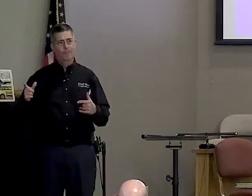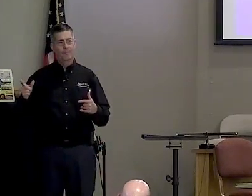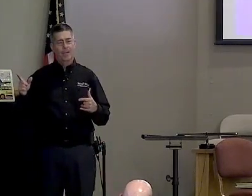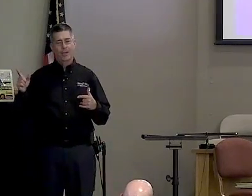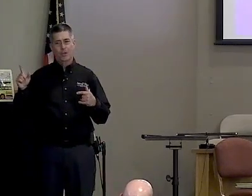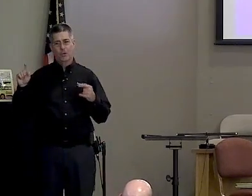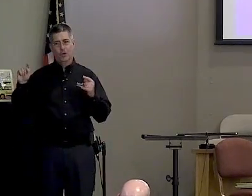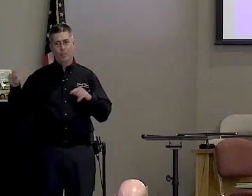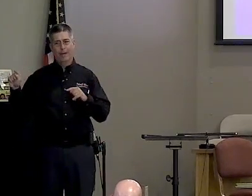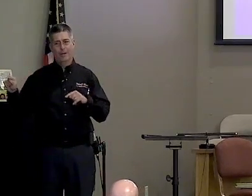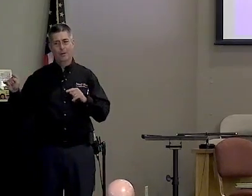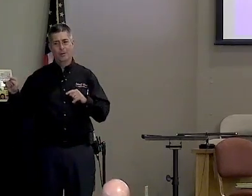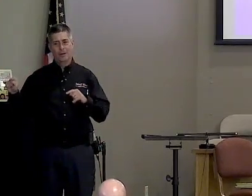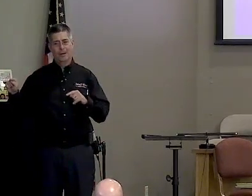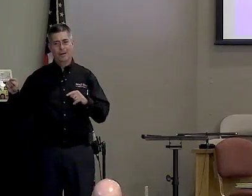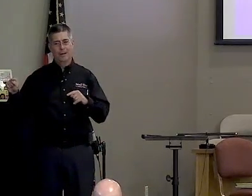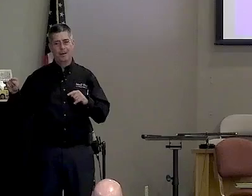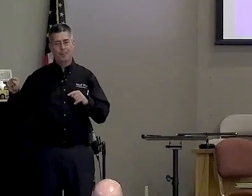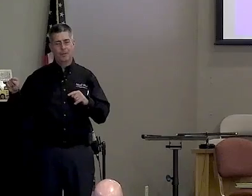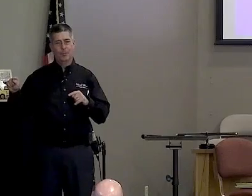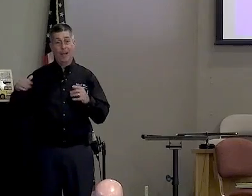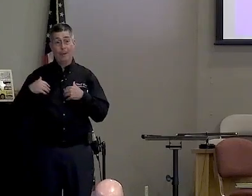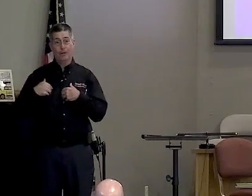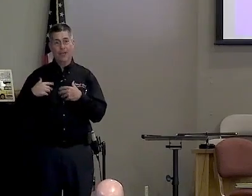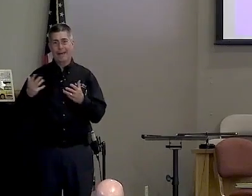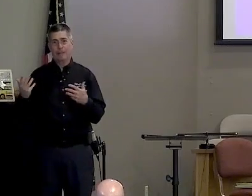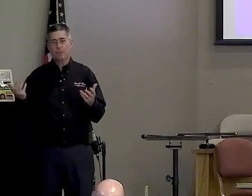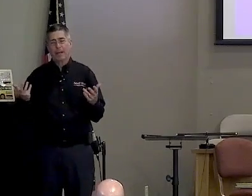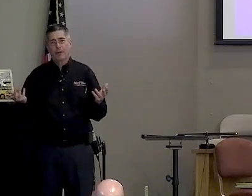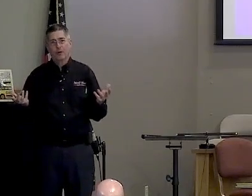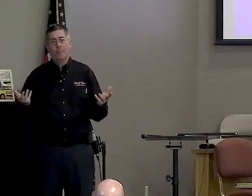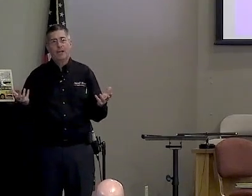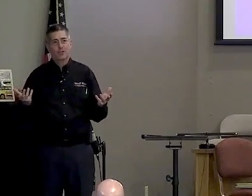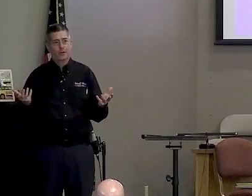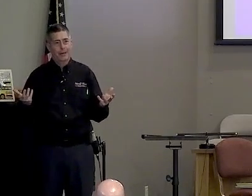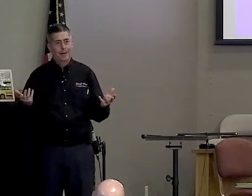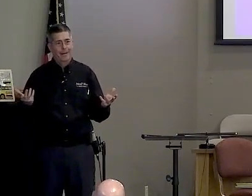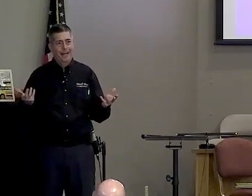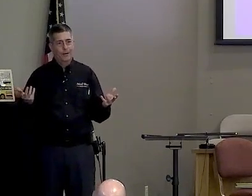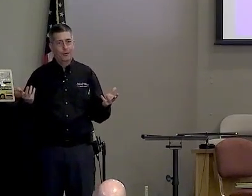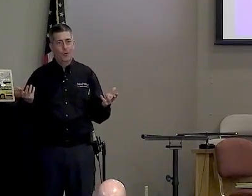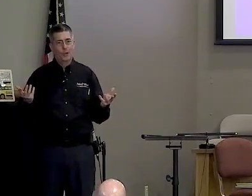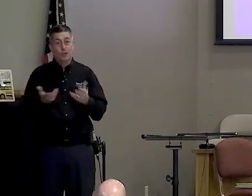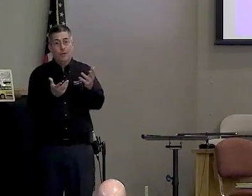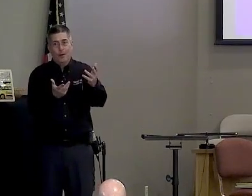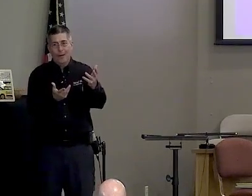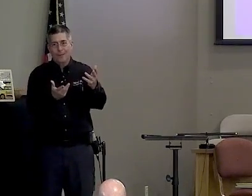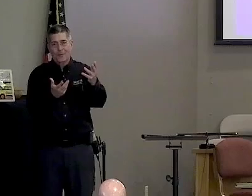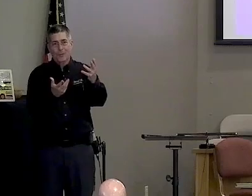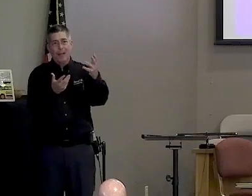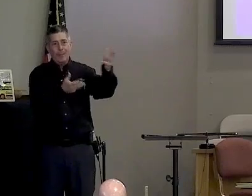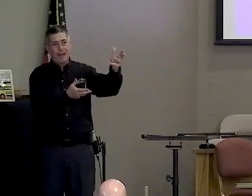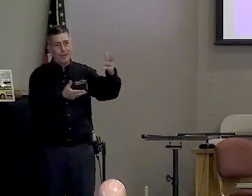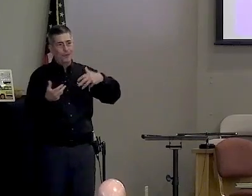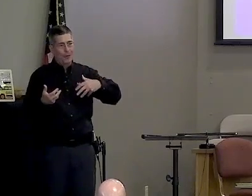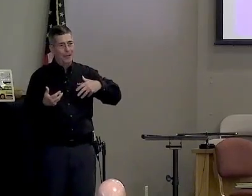you may know, I mean, I may know sign language, but I don't know ministry. I don't know what you know. I don't know the Bible like you know it.